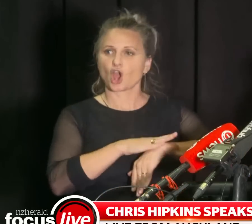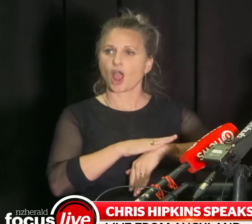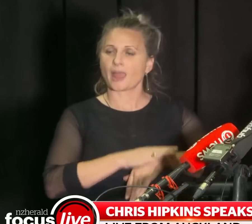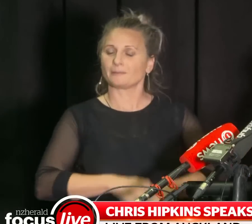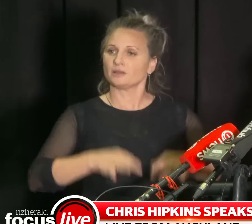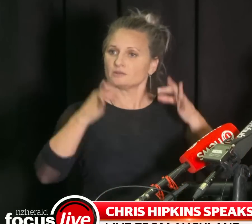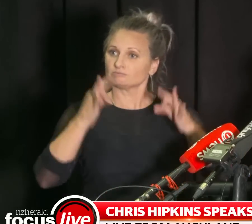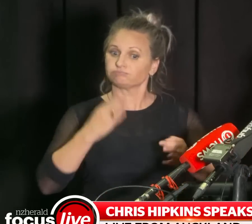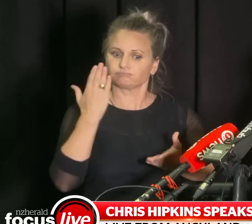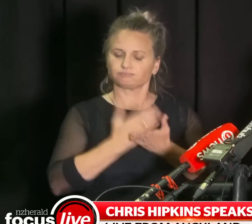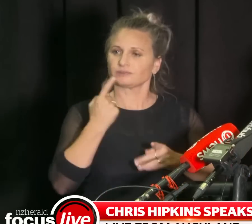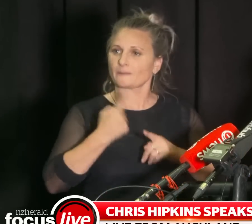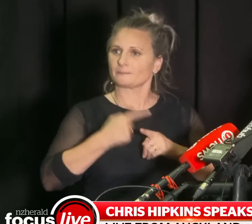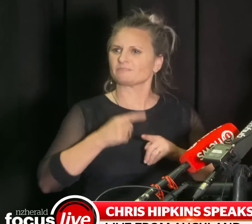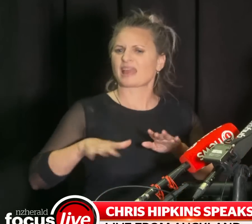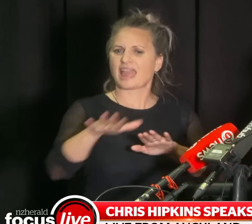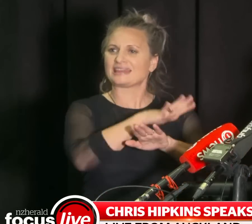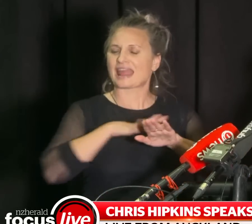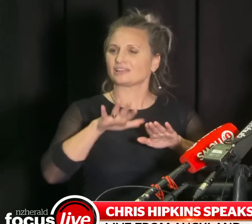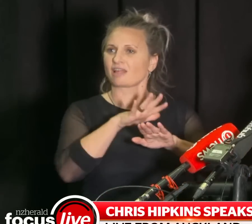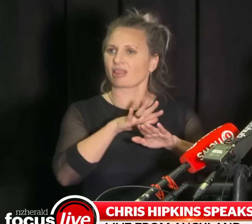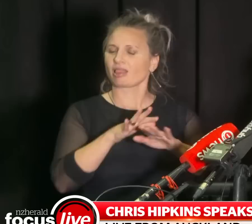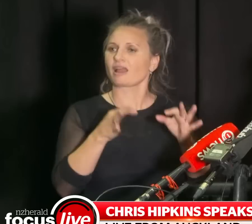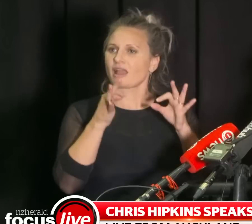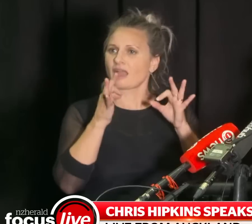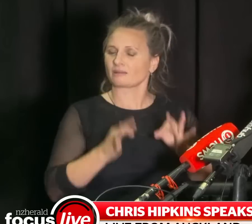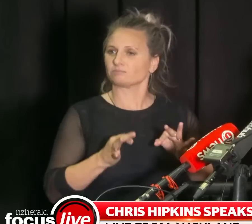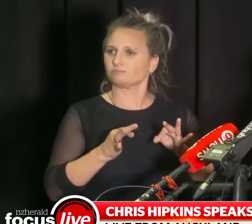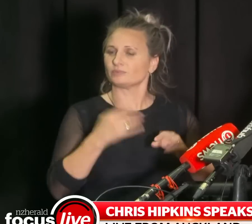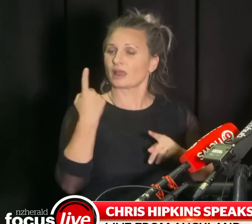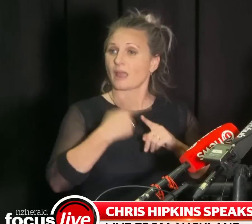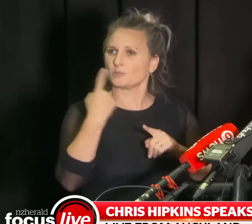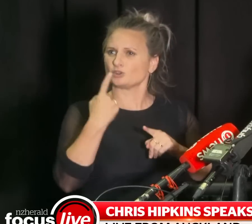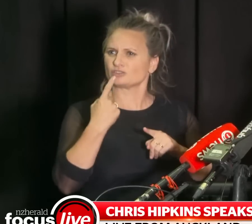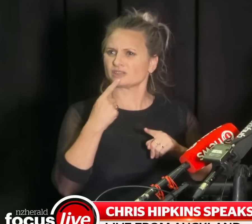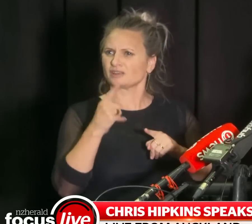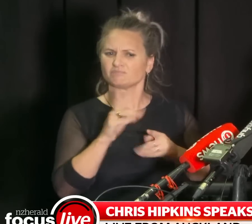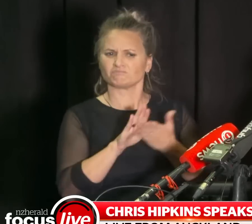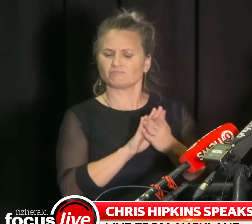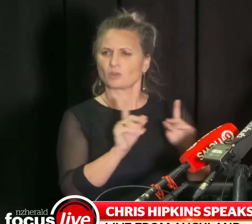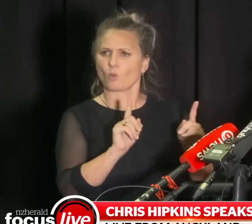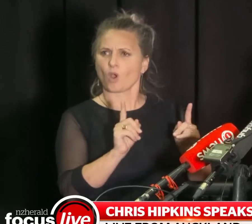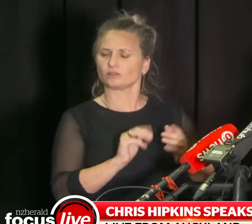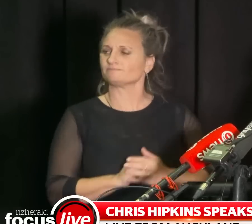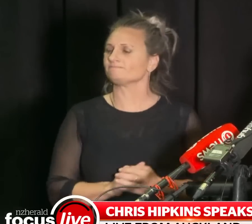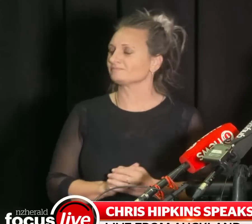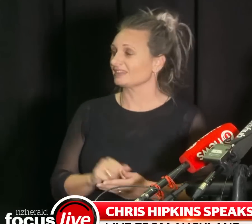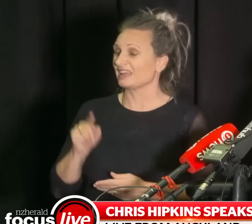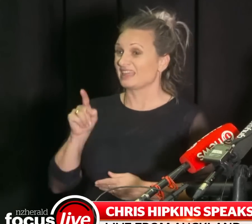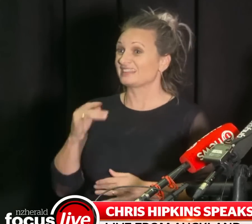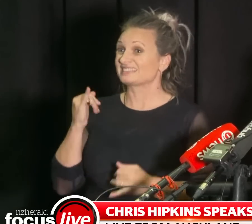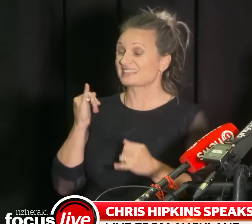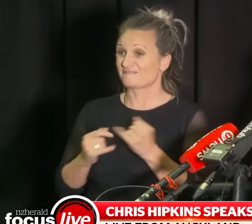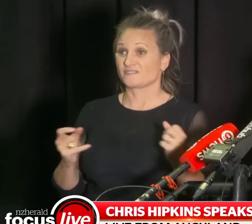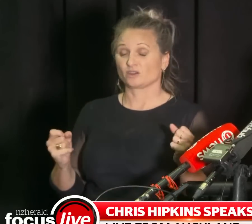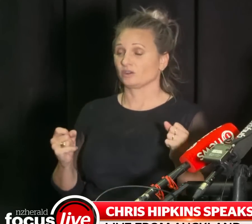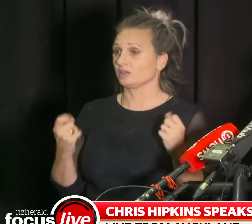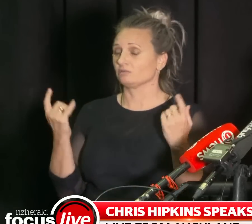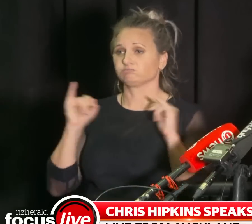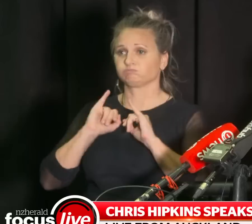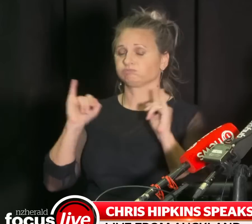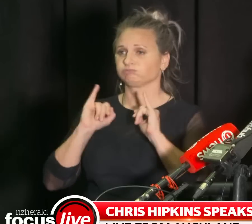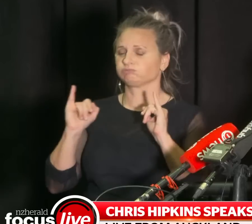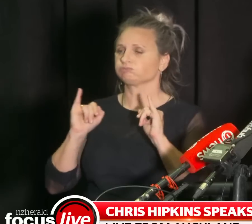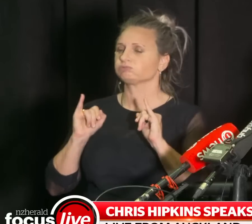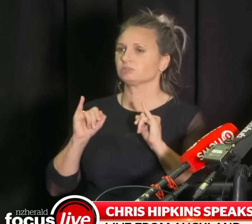been declared. Well, that means that emergency has been declared. How significant is that? Look, this is very significant. The fact that we've declared a